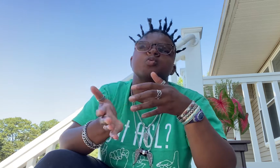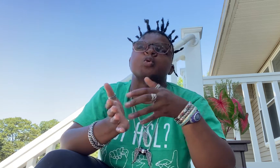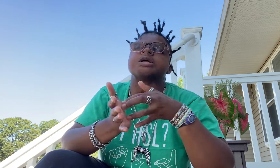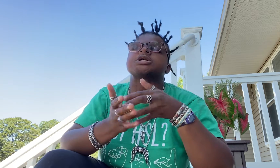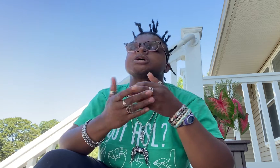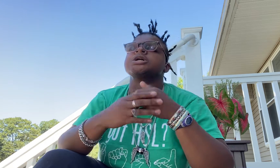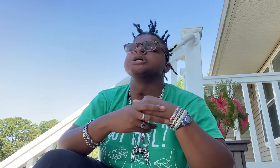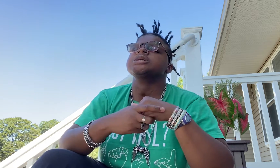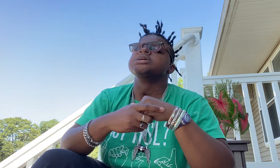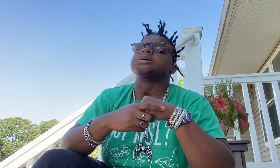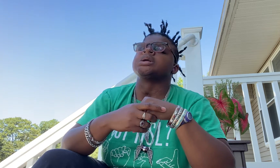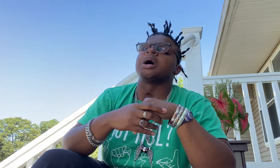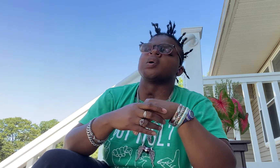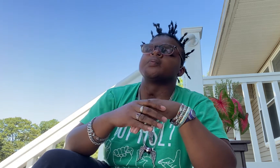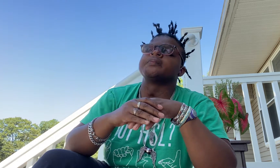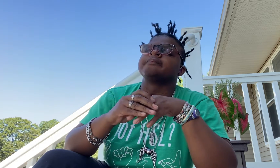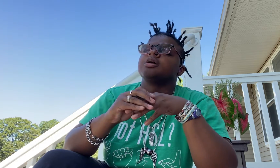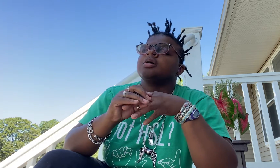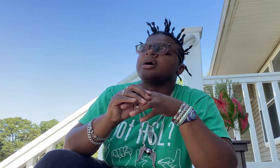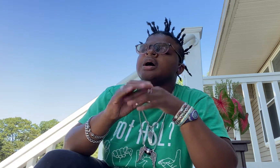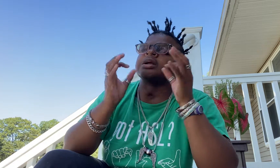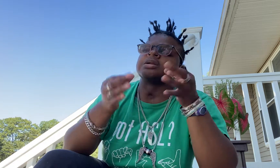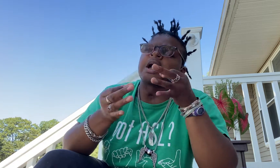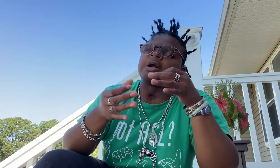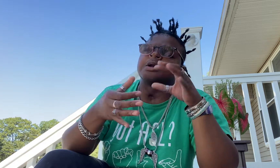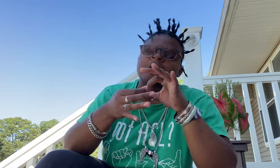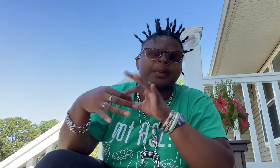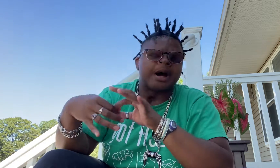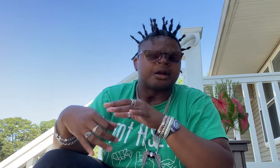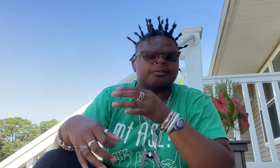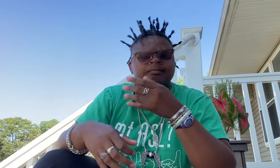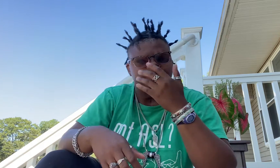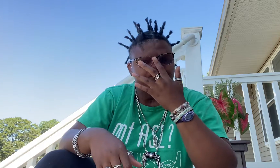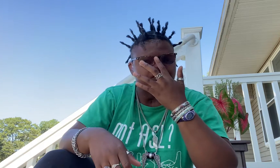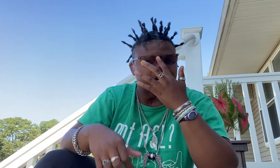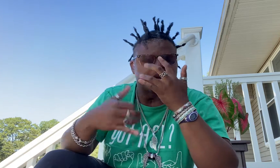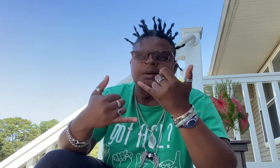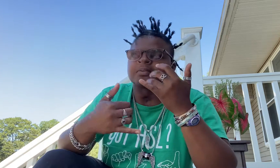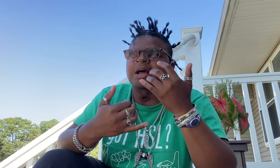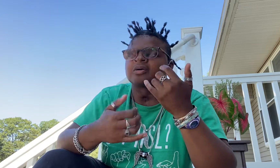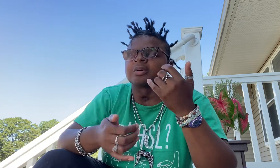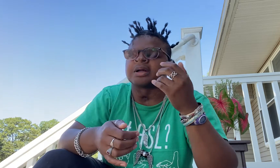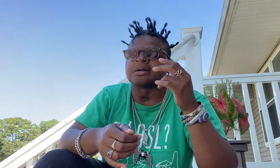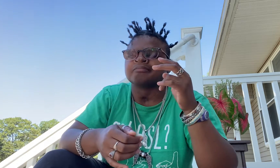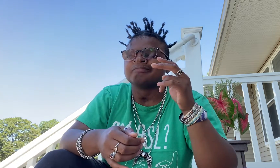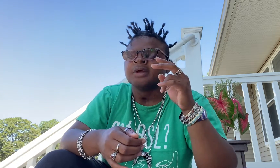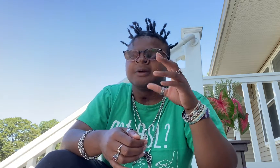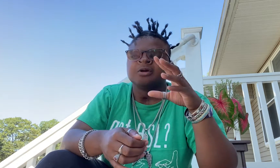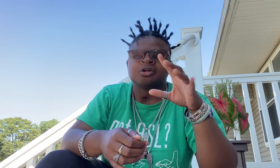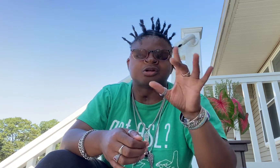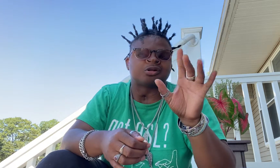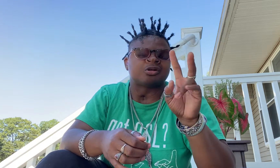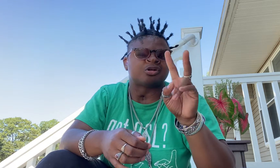weak. So I decided to combine them, and now I'm down to like